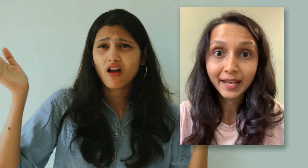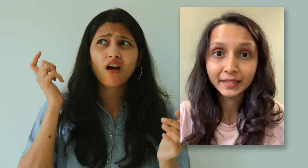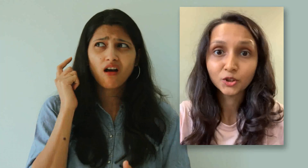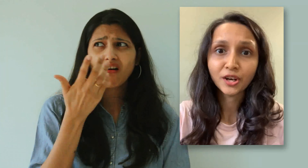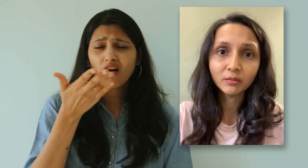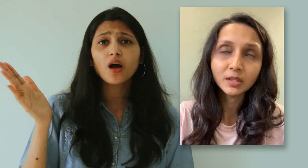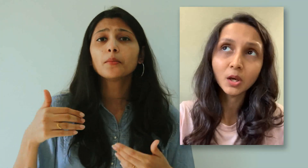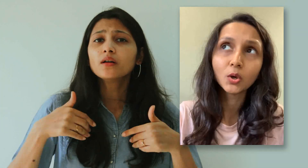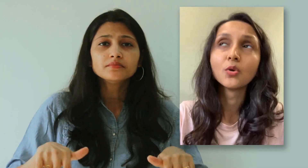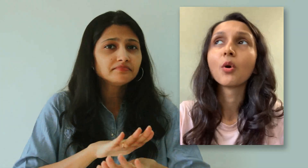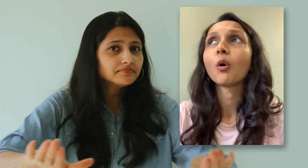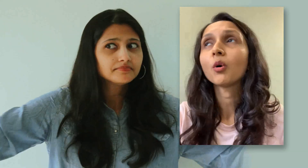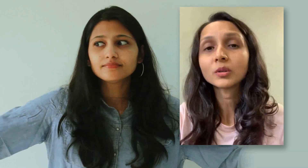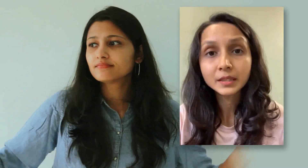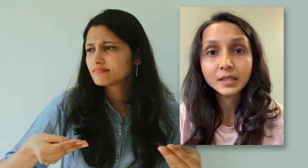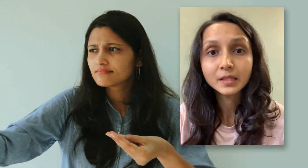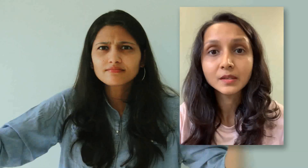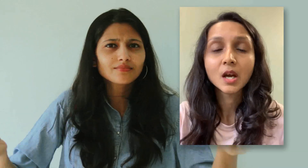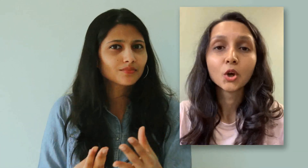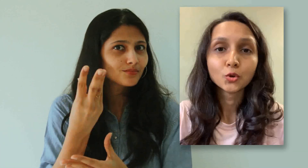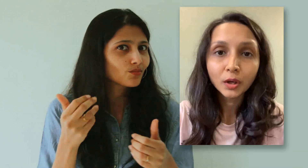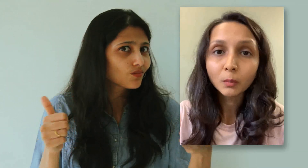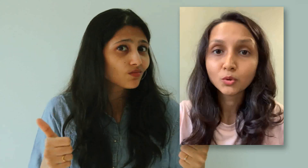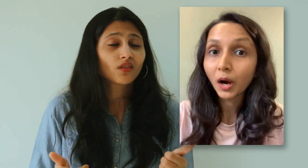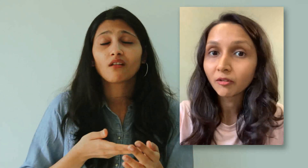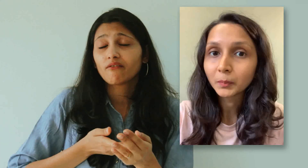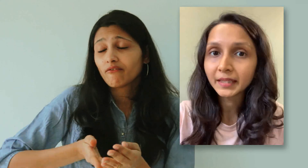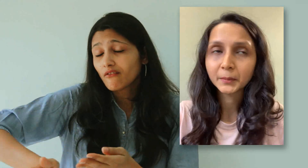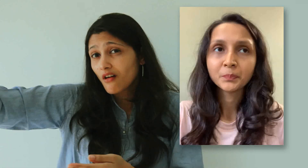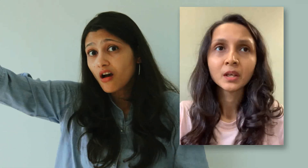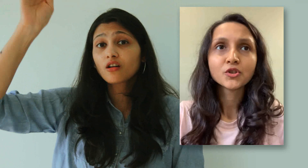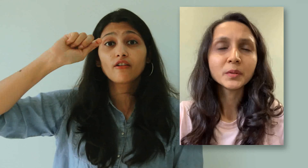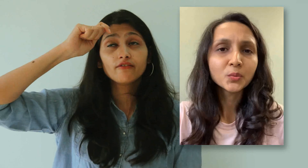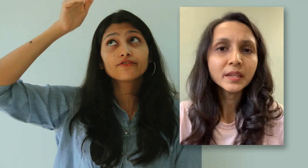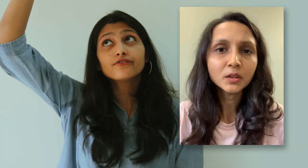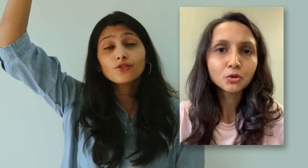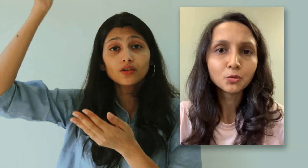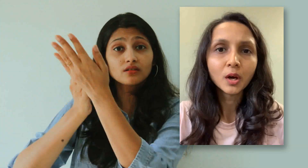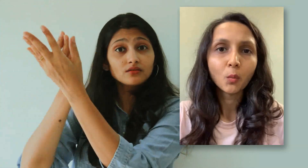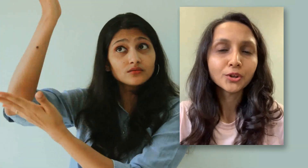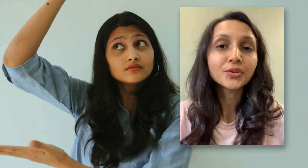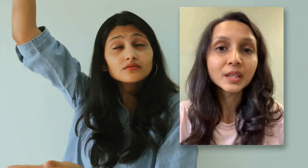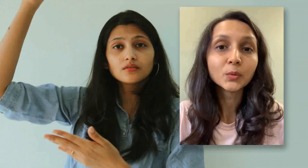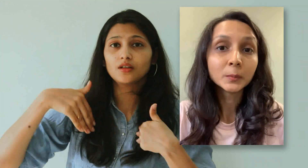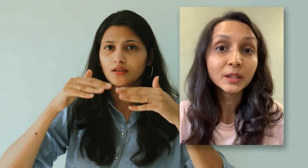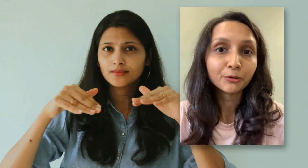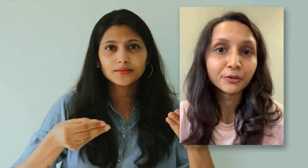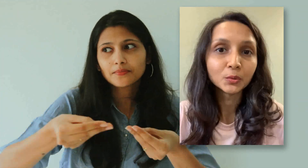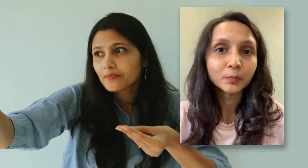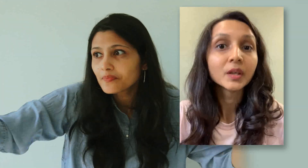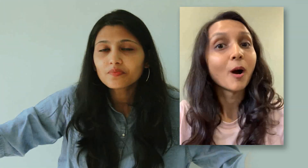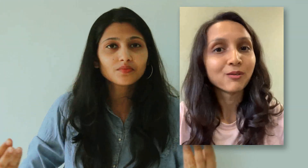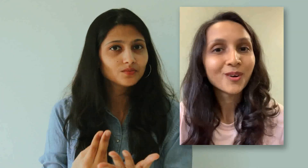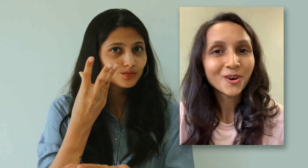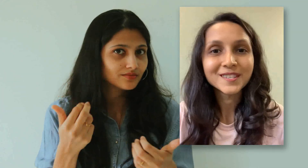our land. It travels a long distance to come to our plate. So between the two, what do you think will be good for